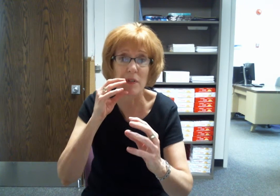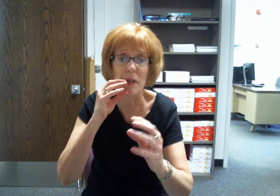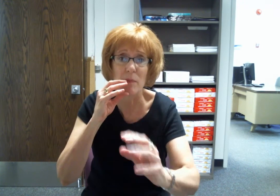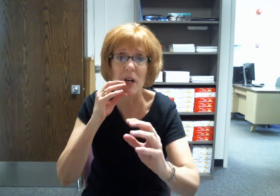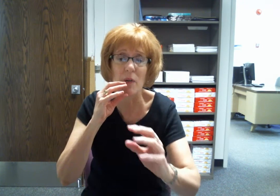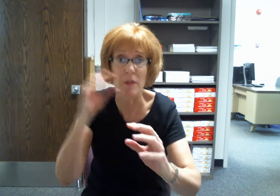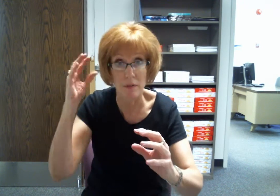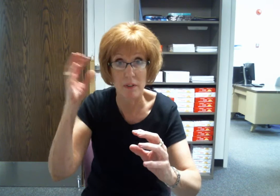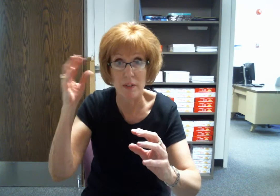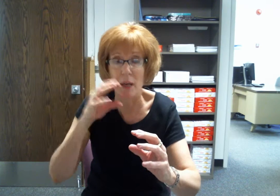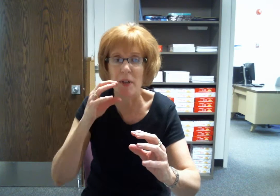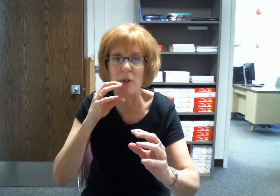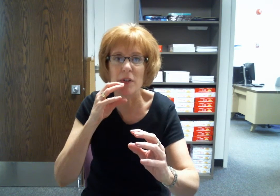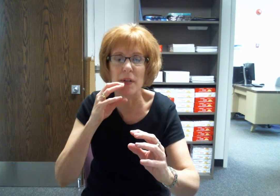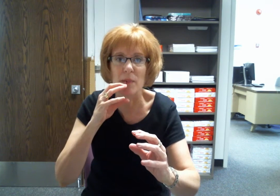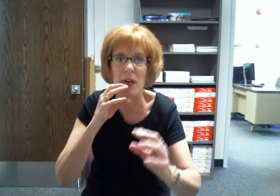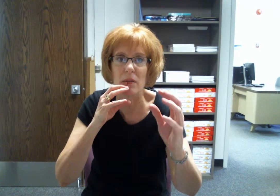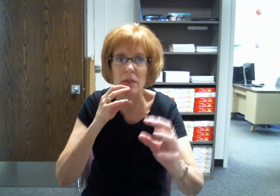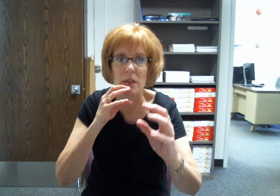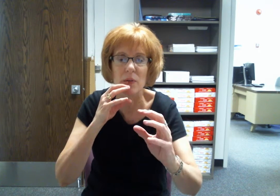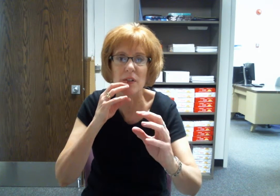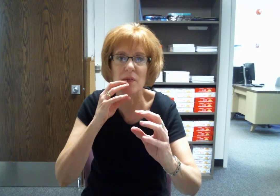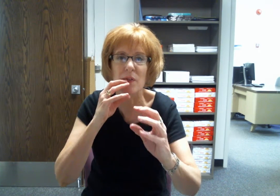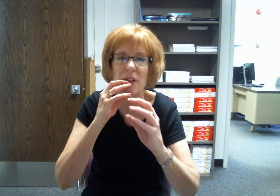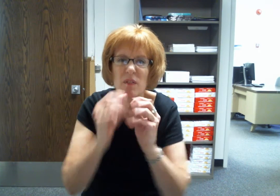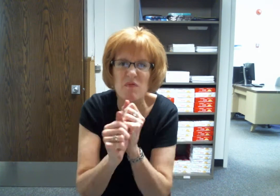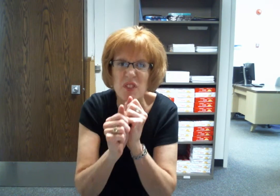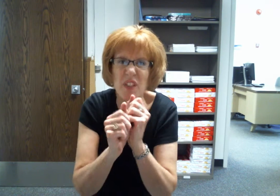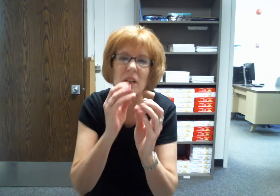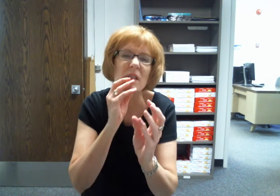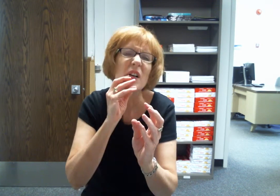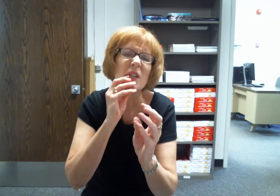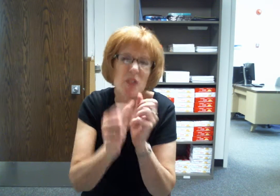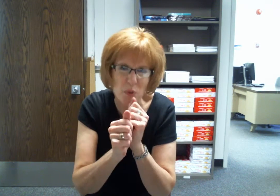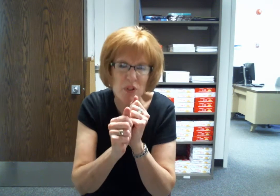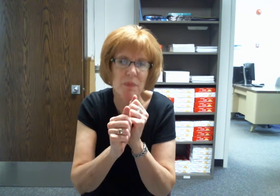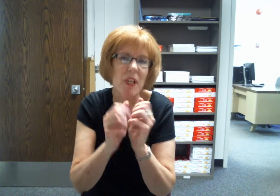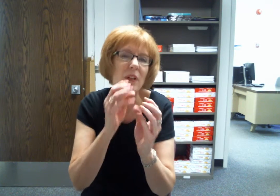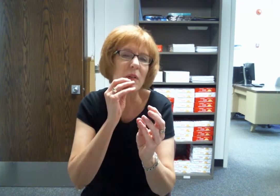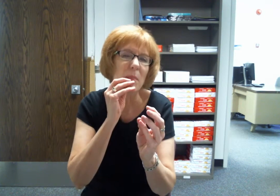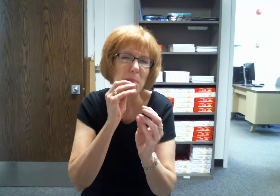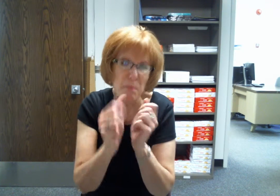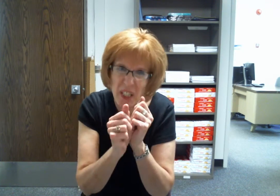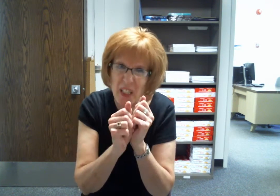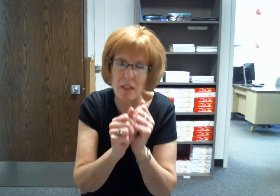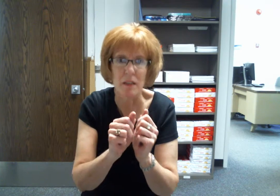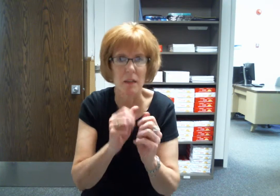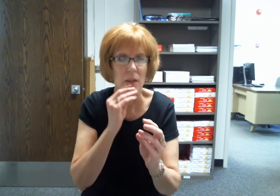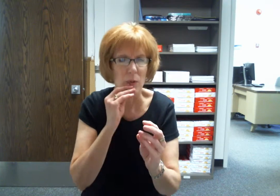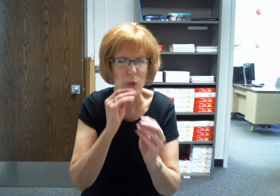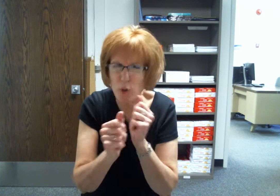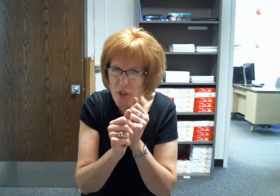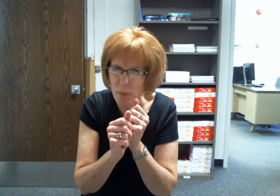by your mouth. The dominant one's by your mouth. The other one's out in front, and you just kind of scrunch them together. Mean. Oh, you're so